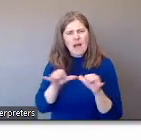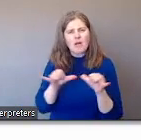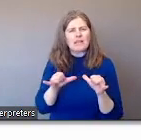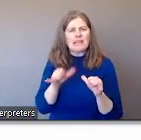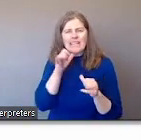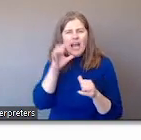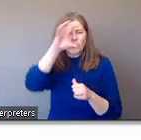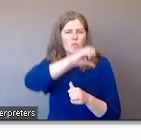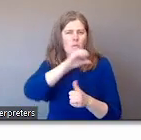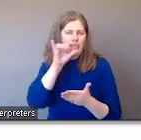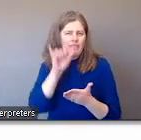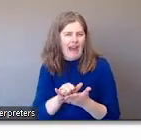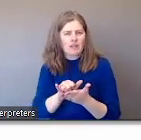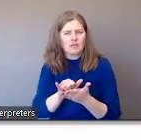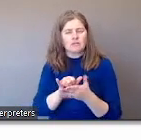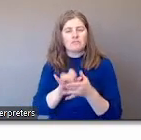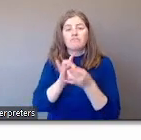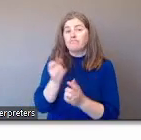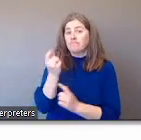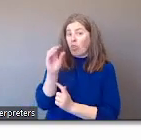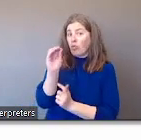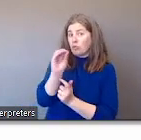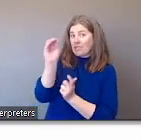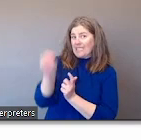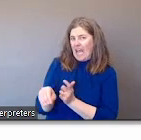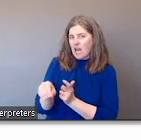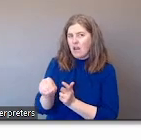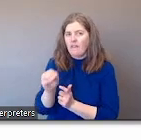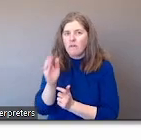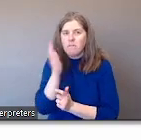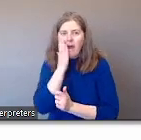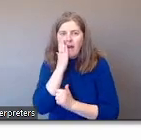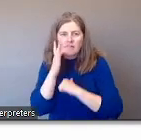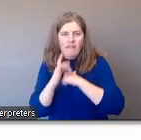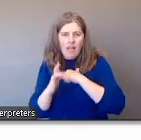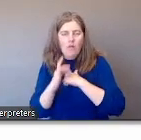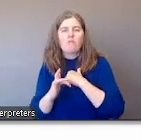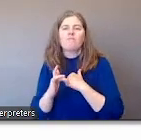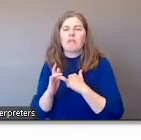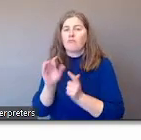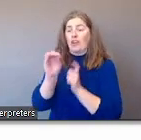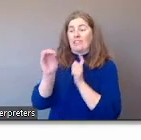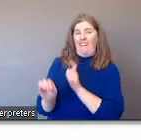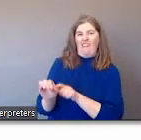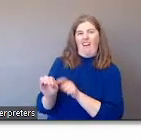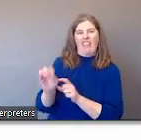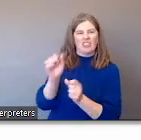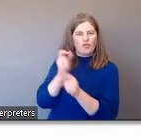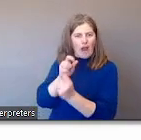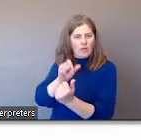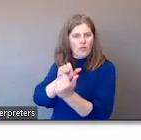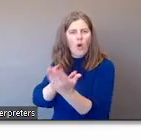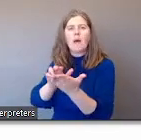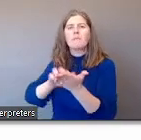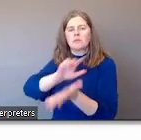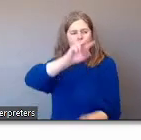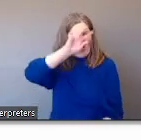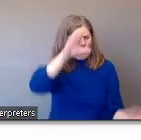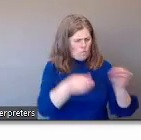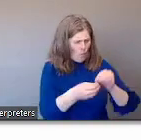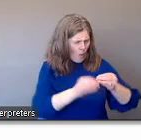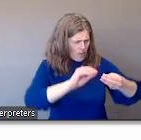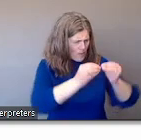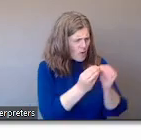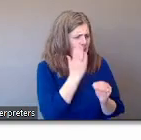risk, although the percent of hospital beds occupied is the right way to do it, because then we look at our total number of beds. But